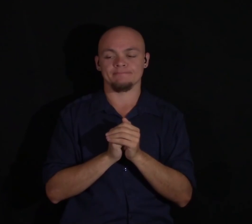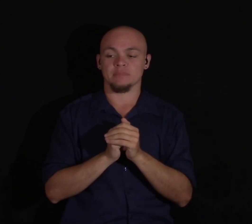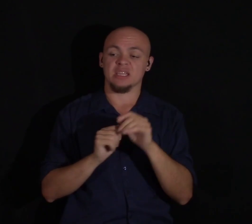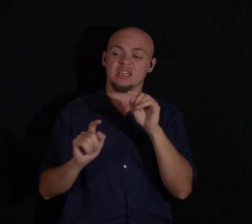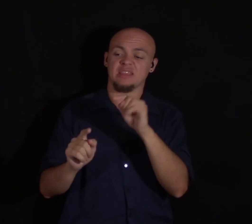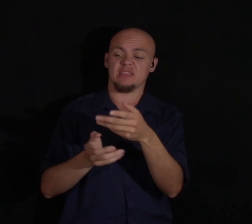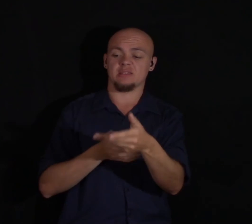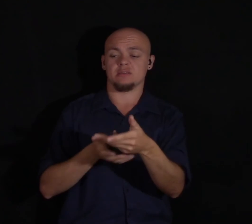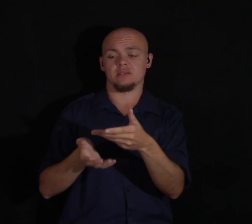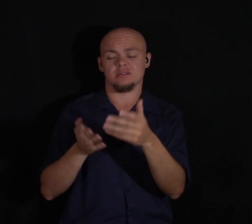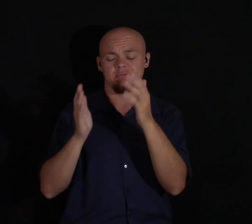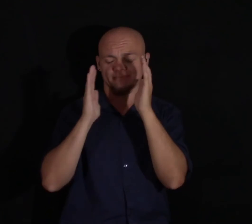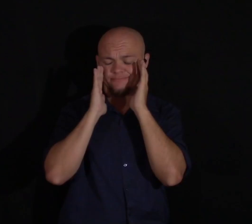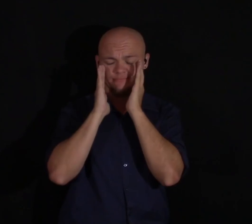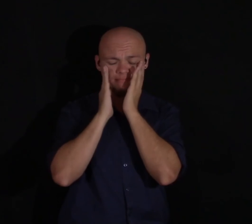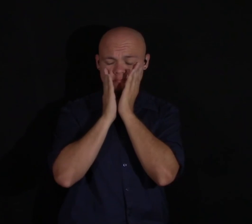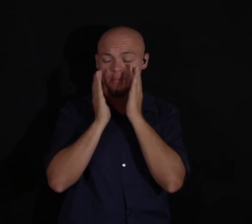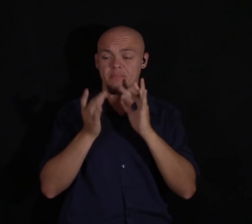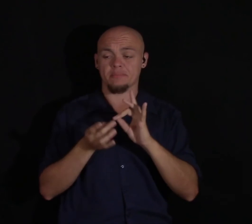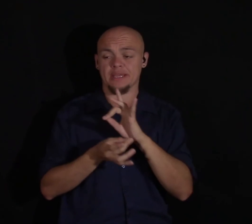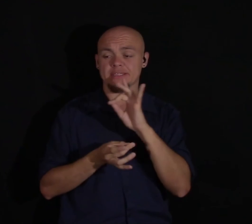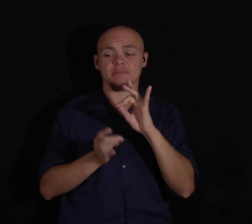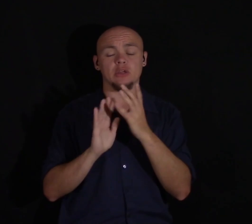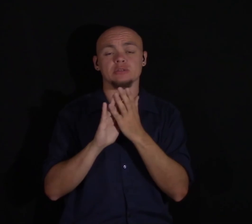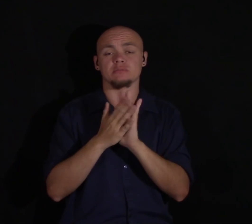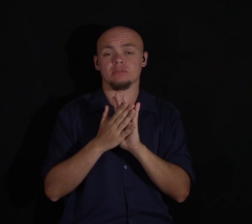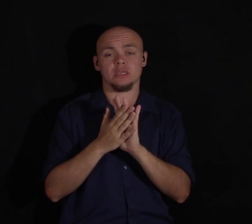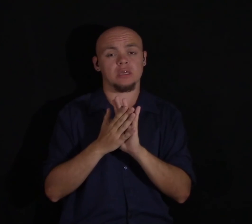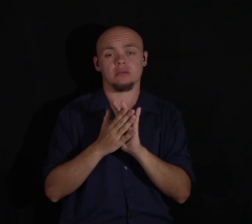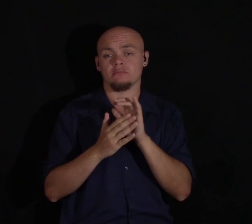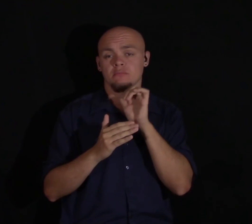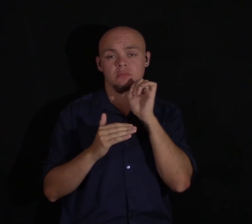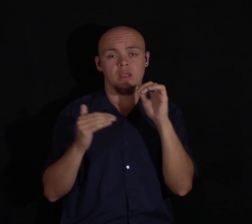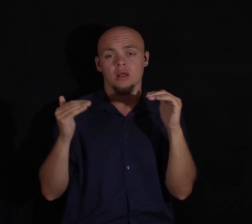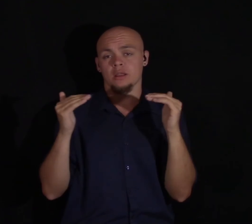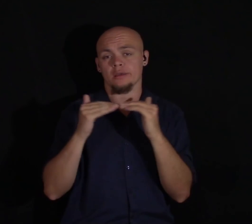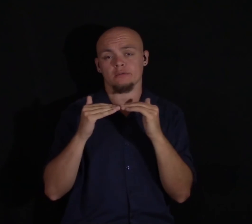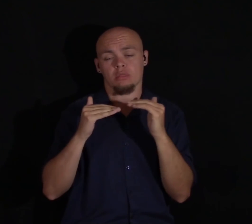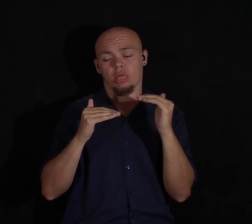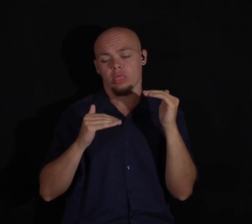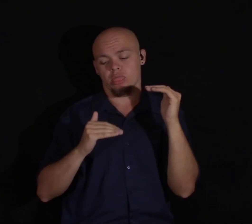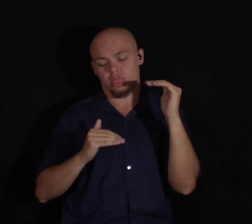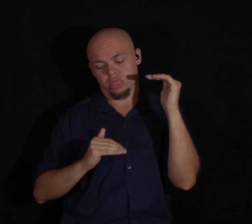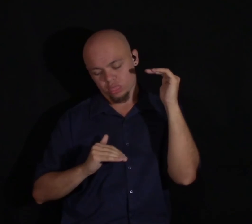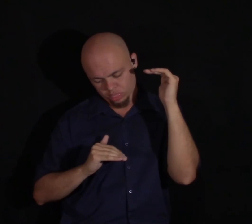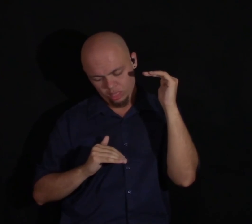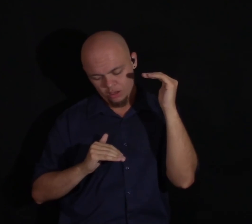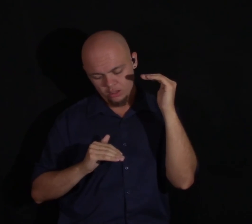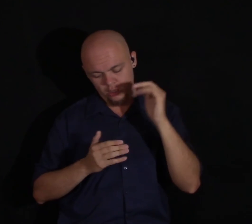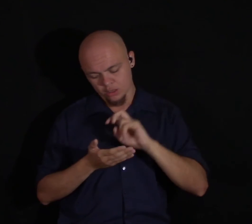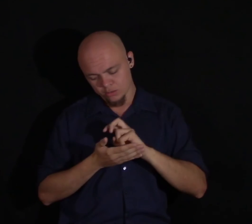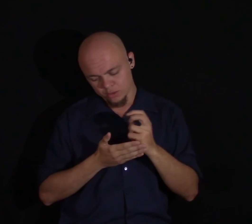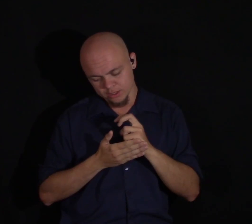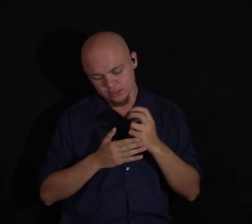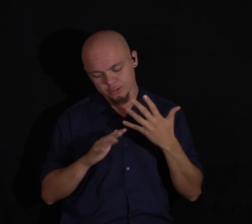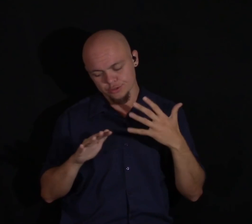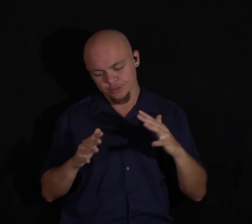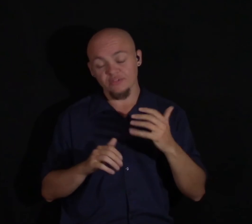engaged, my spirits became unequal. I grew restless and nervous. Every moment I feared to meet